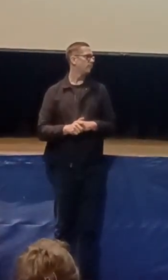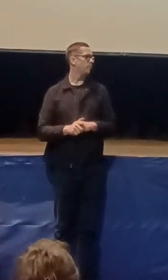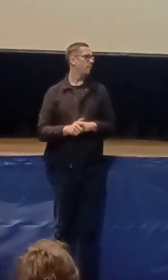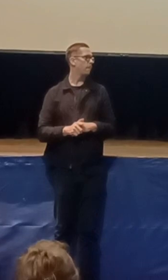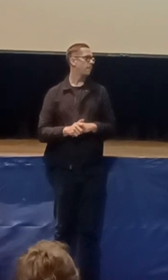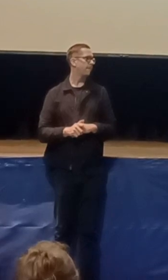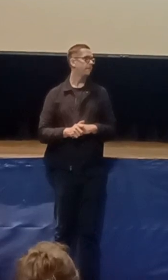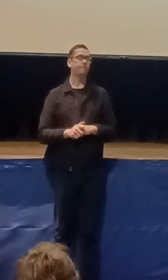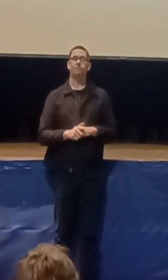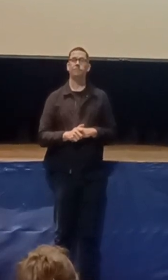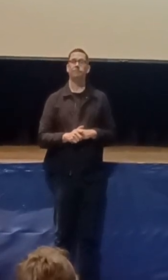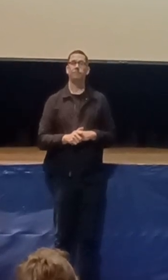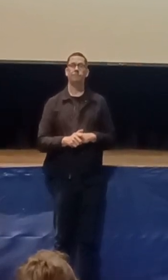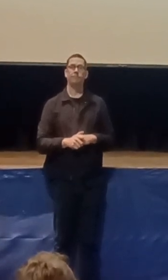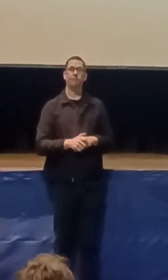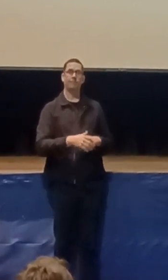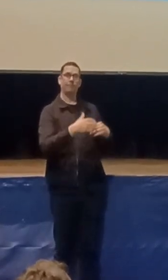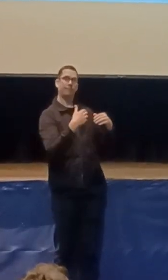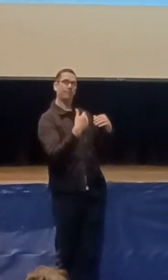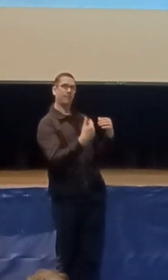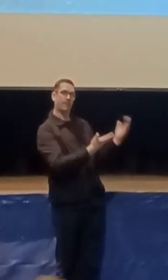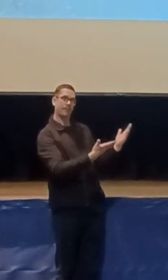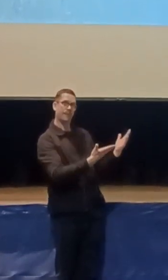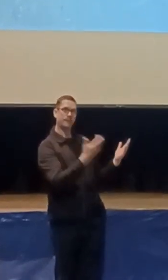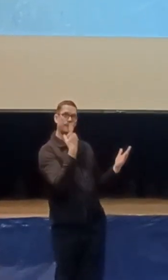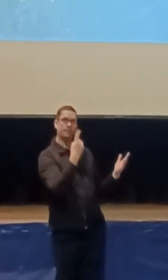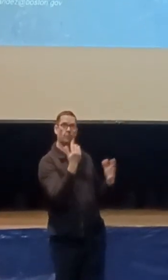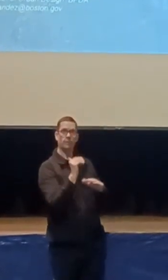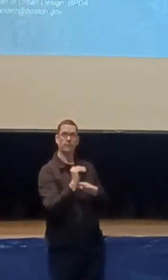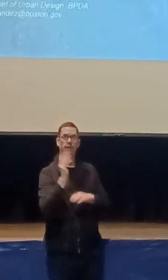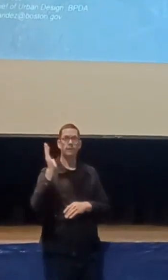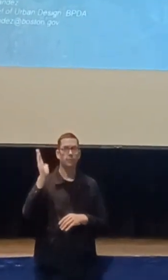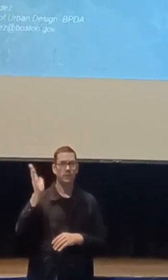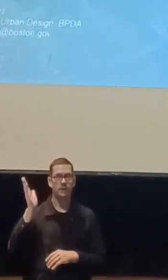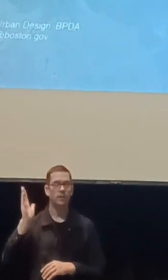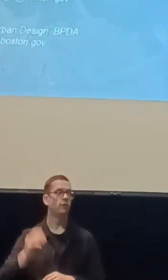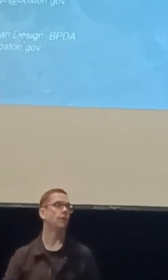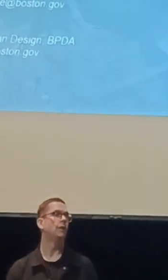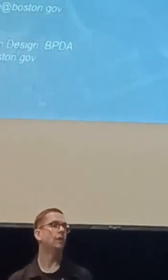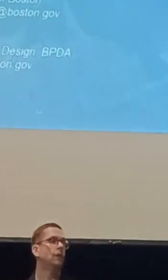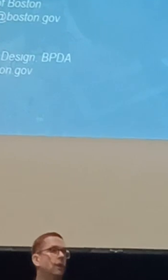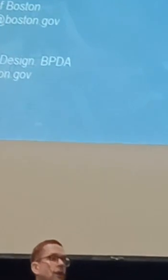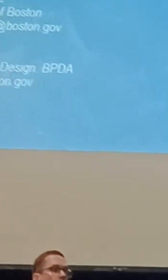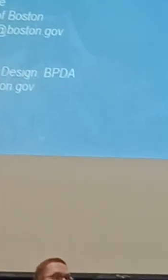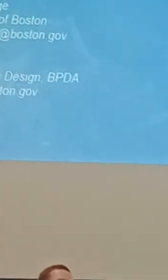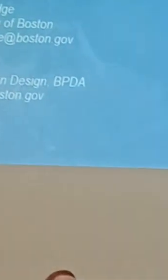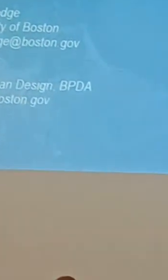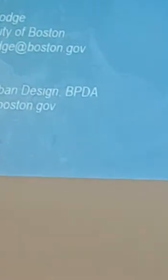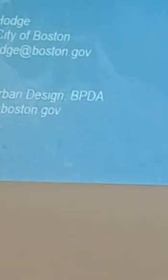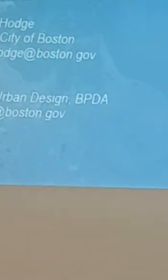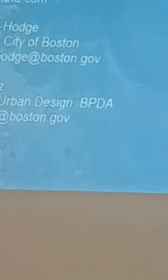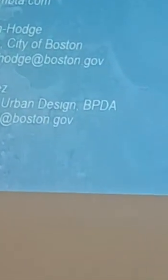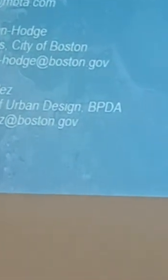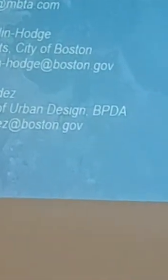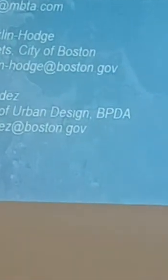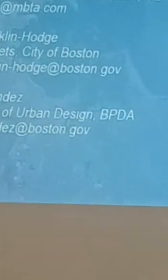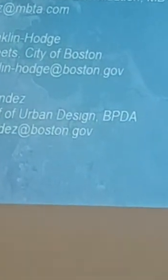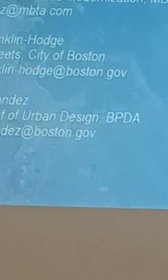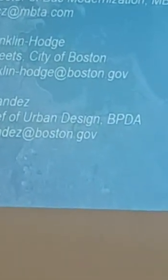So that's what we have for tonight in terms of a presentation. I think we have a lot of opportunity for comment